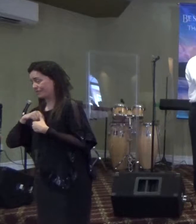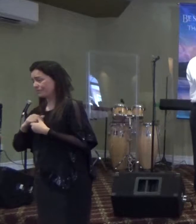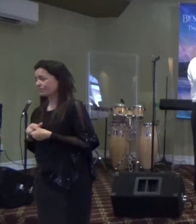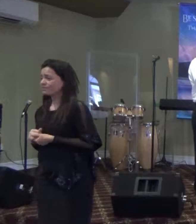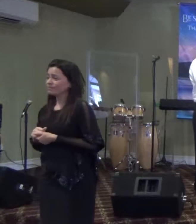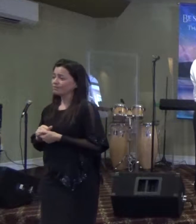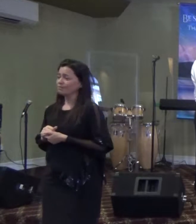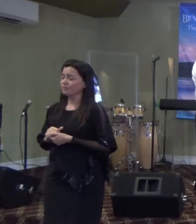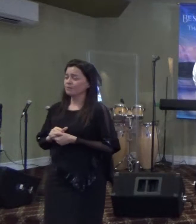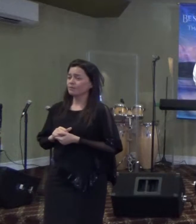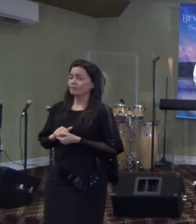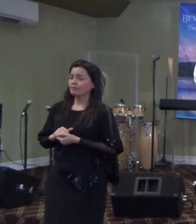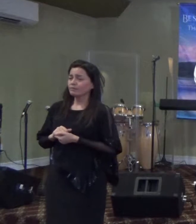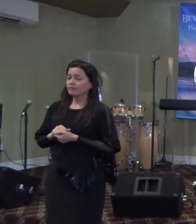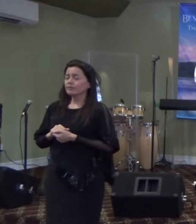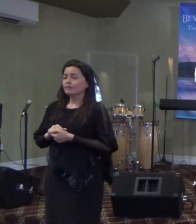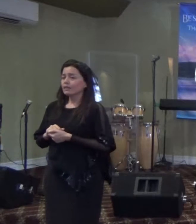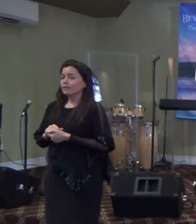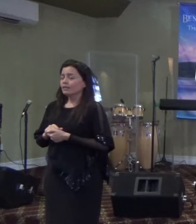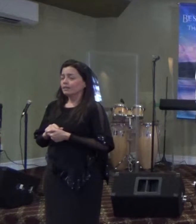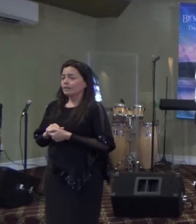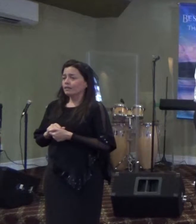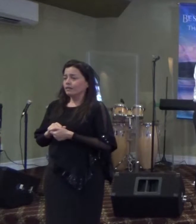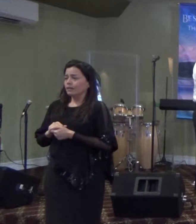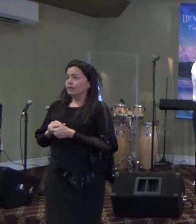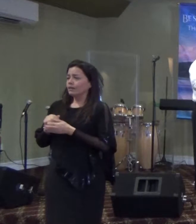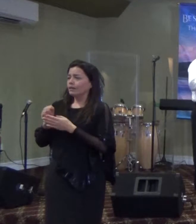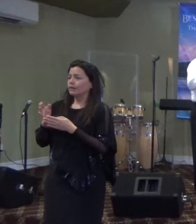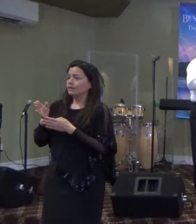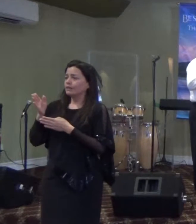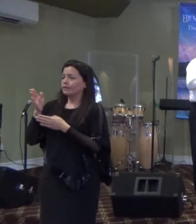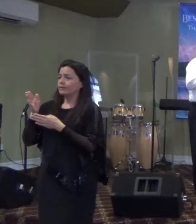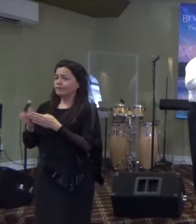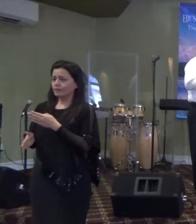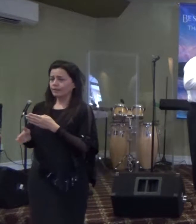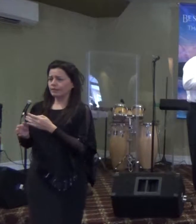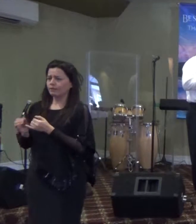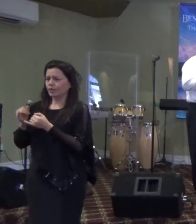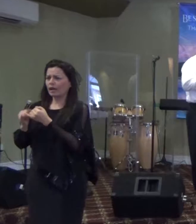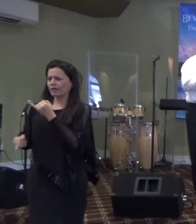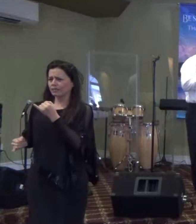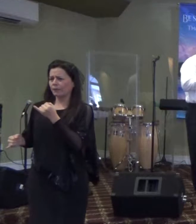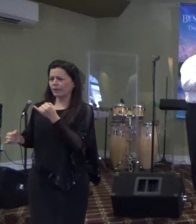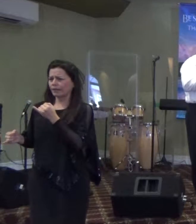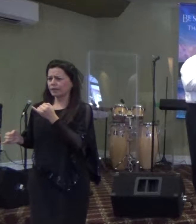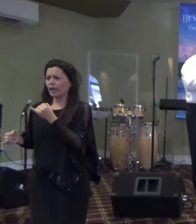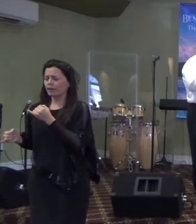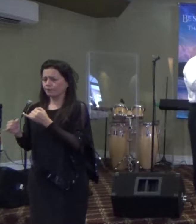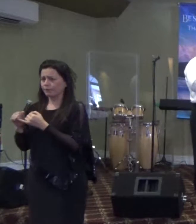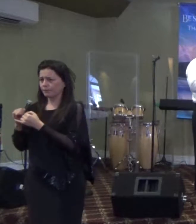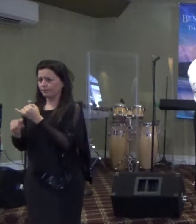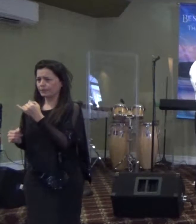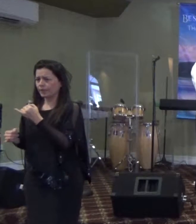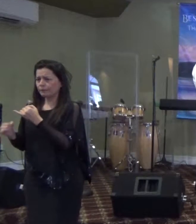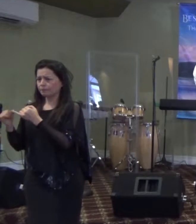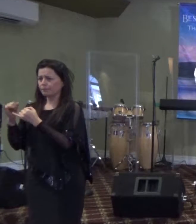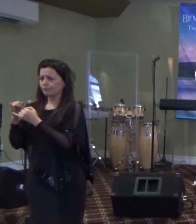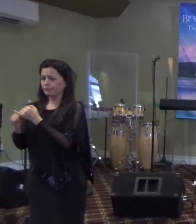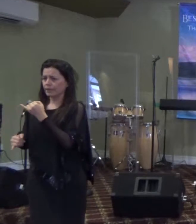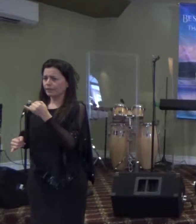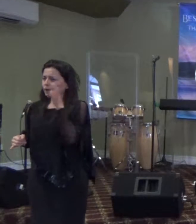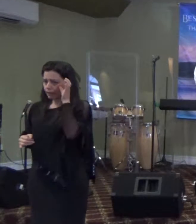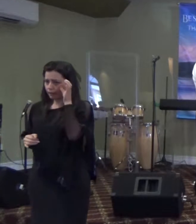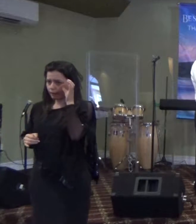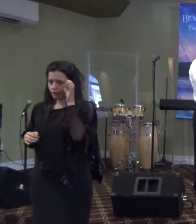have. Y finalmente, Lastly, no solo hay dos enfoques, there isn't only two no focuses, solo hay